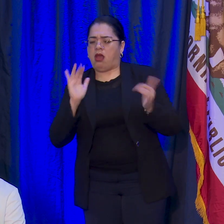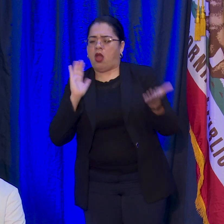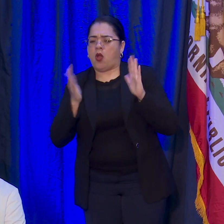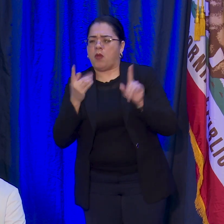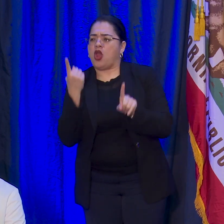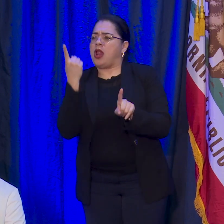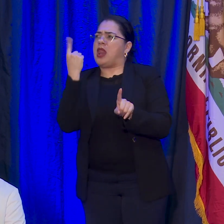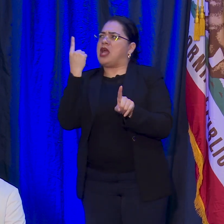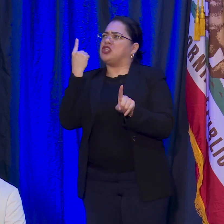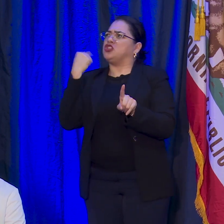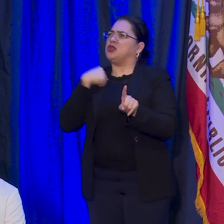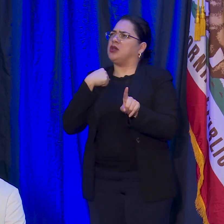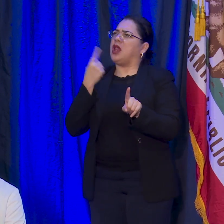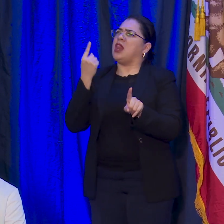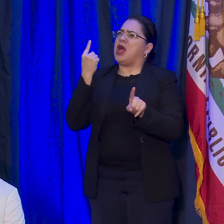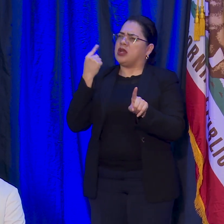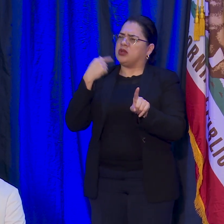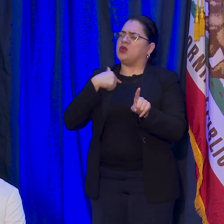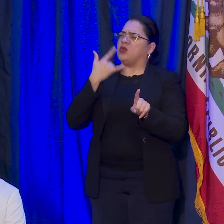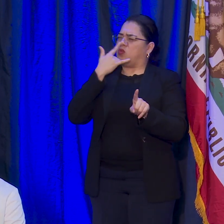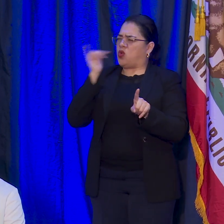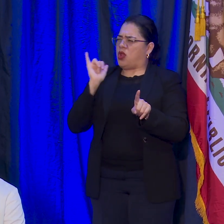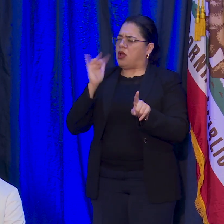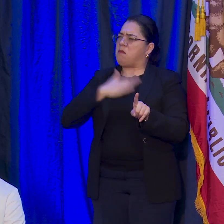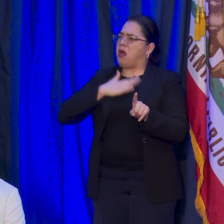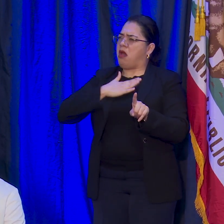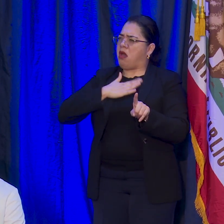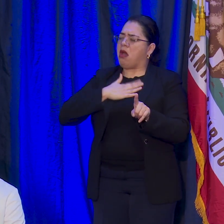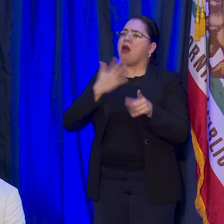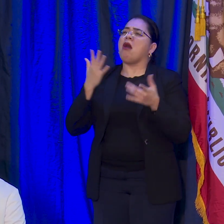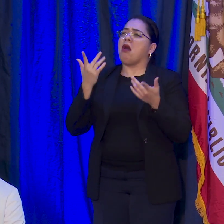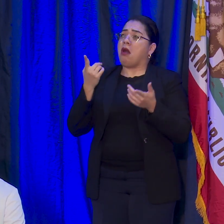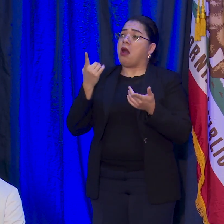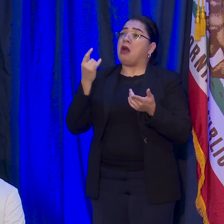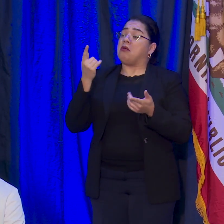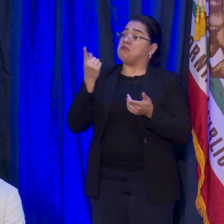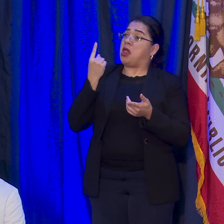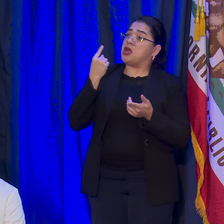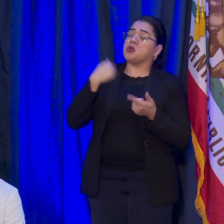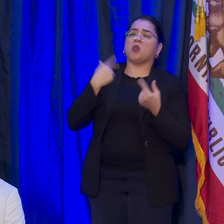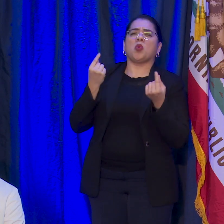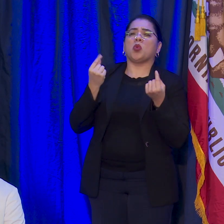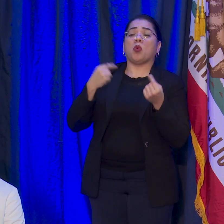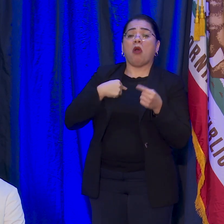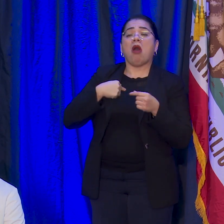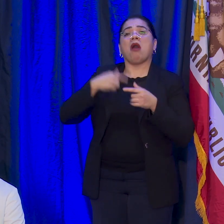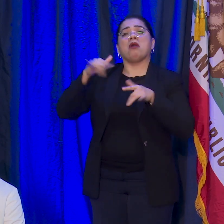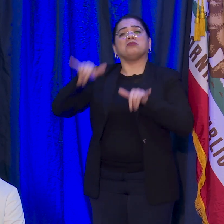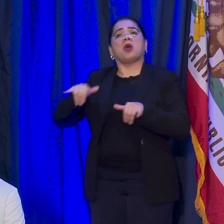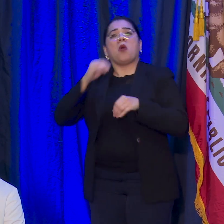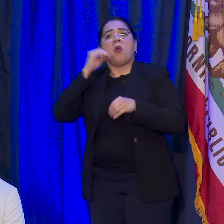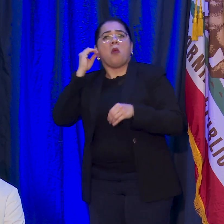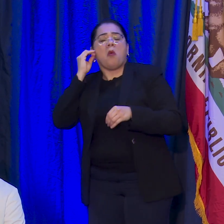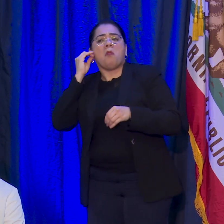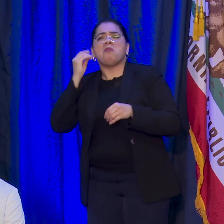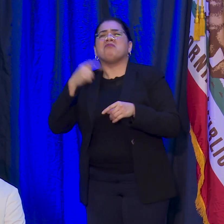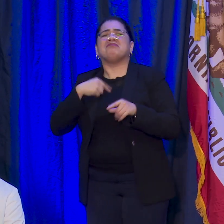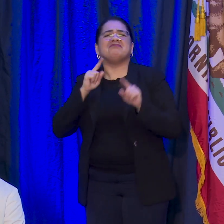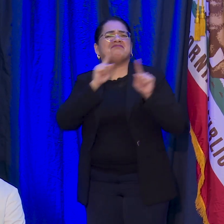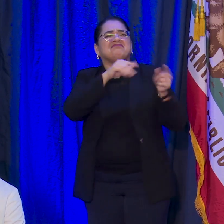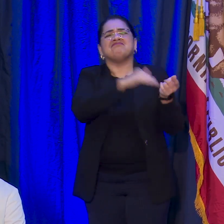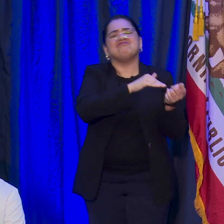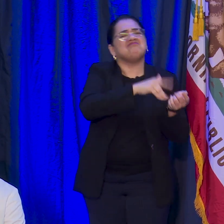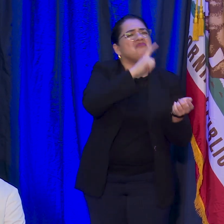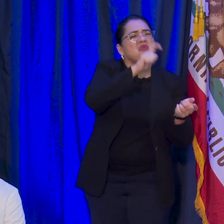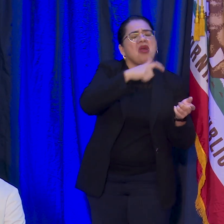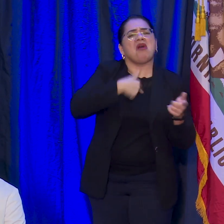would have had these same symptoms, and at that time you would have just stayed home and not sought medical care, that's what we're asking you to do